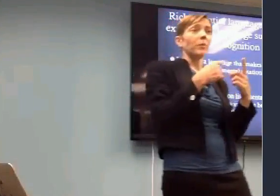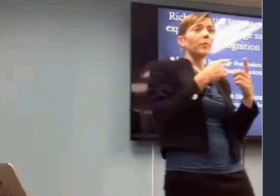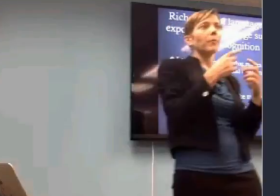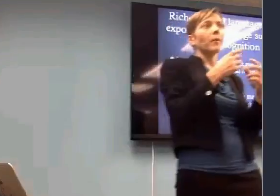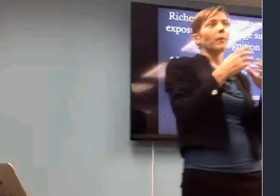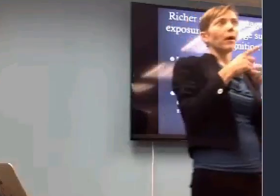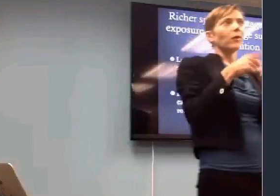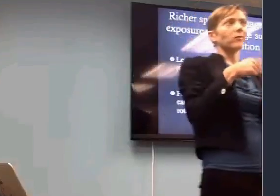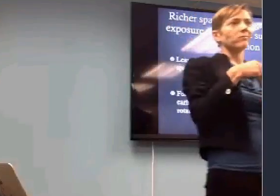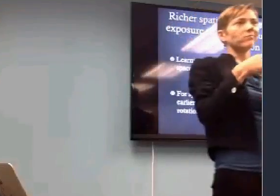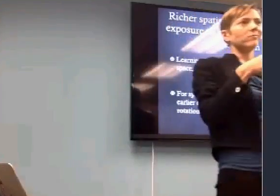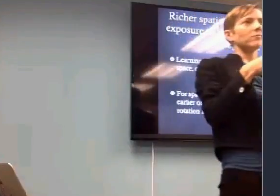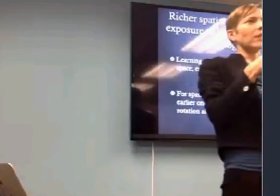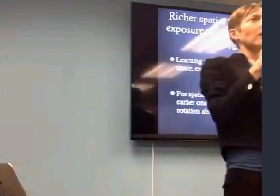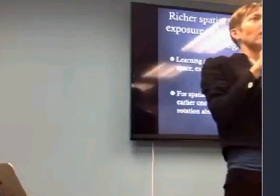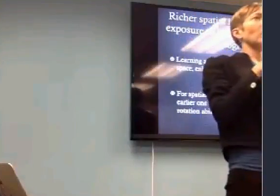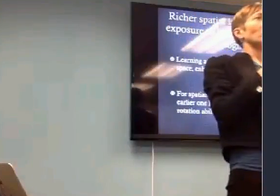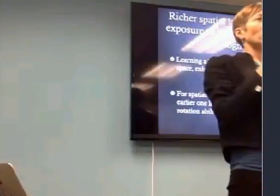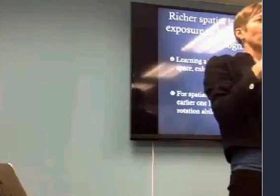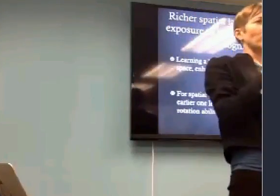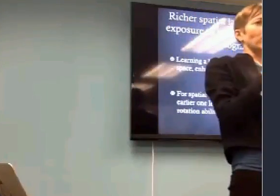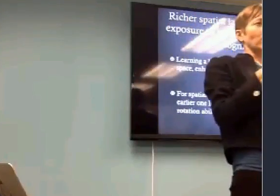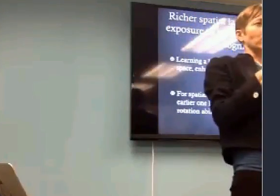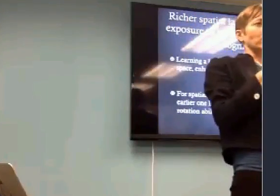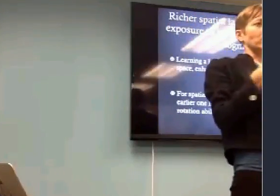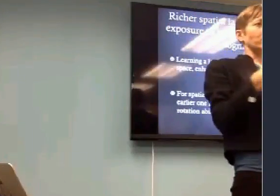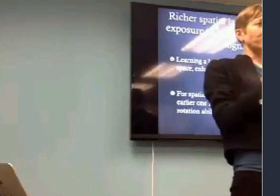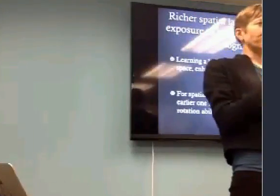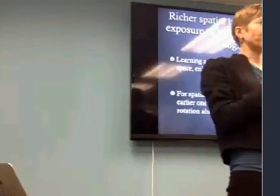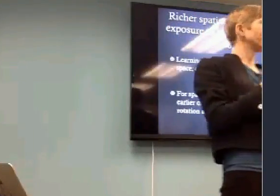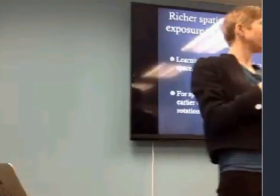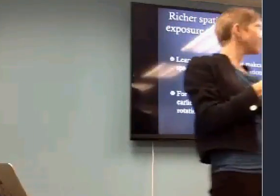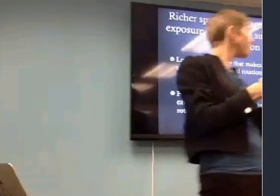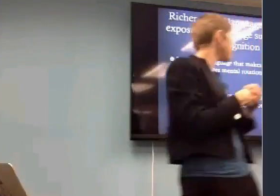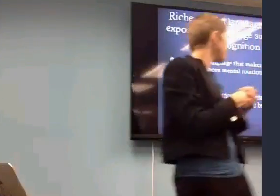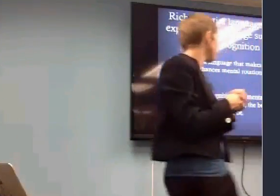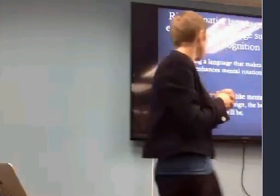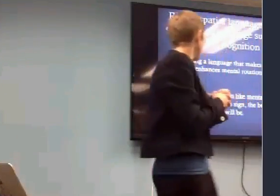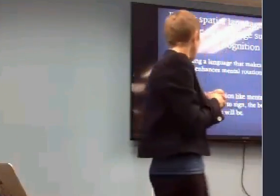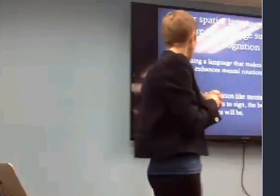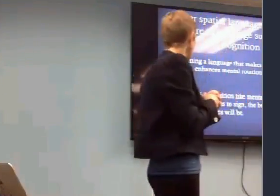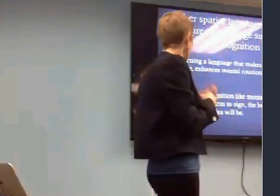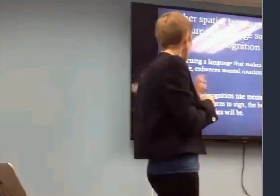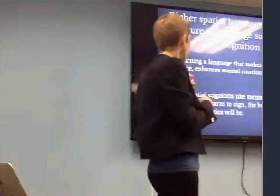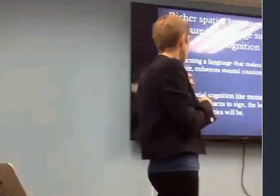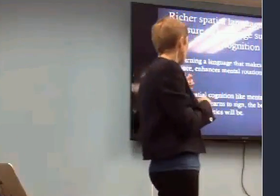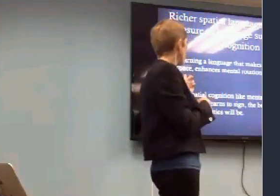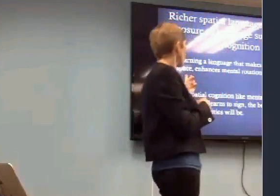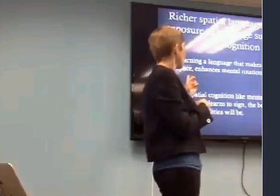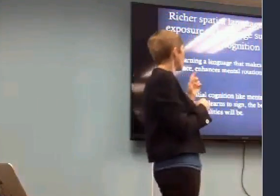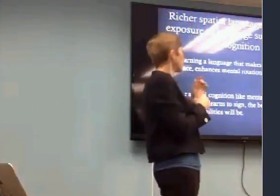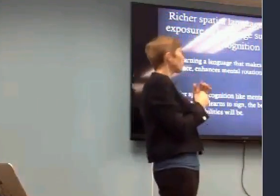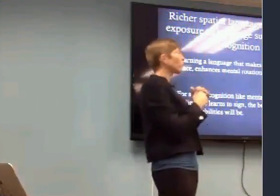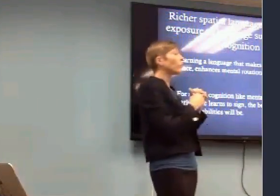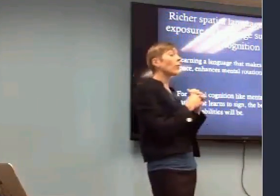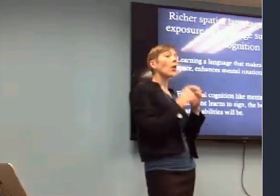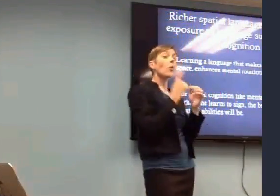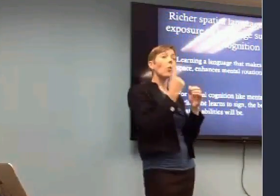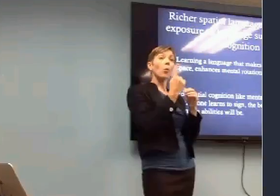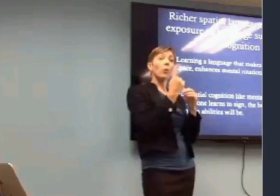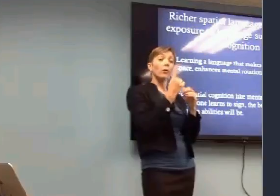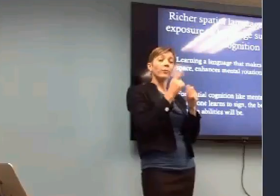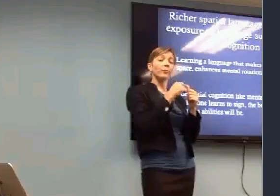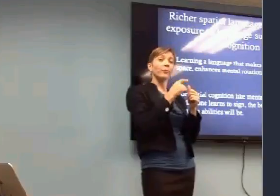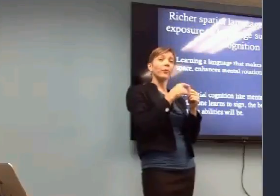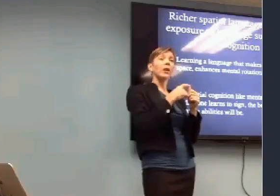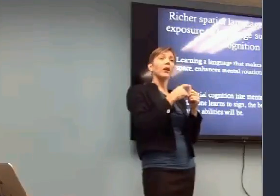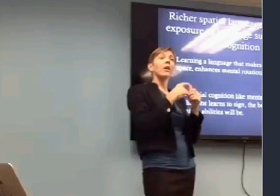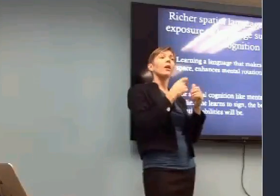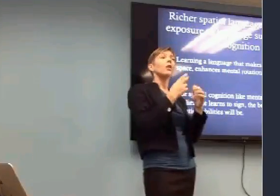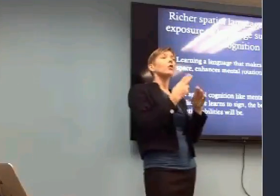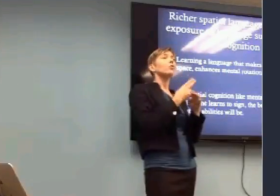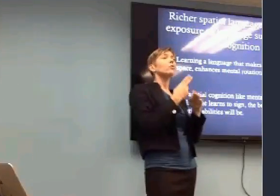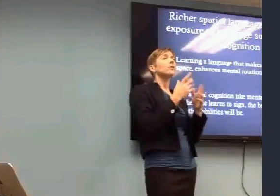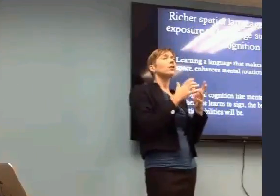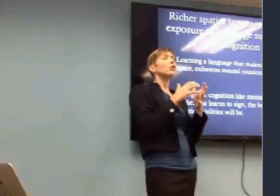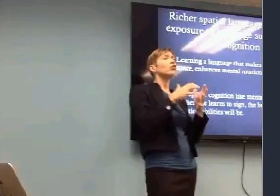So there's two things that we learn about the nature of the relationship between language and spatial cognition. One